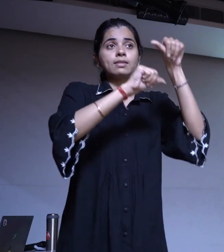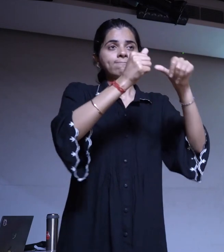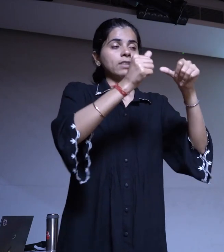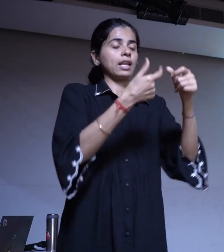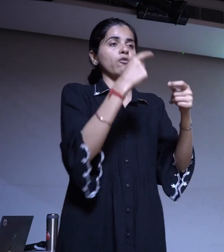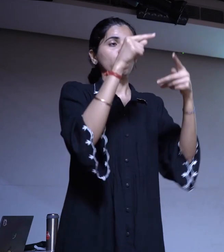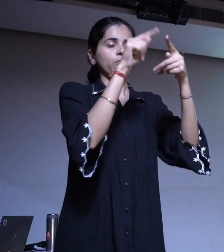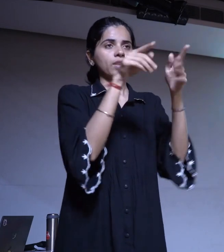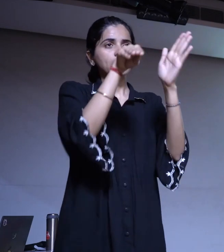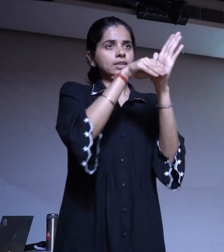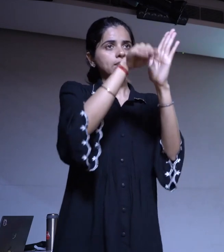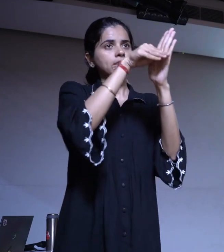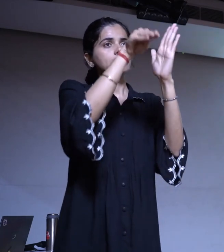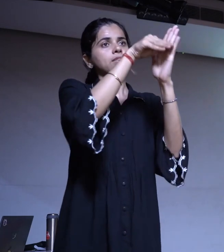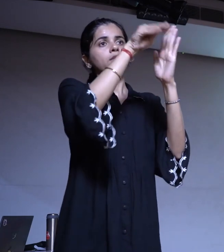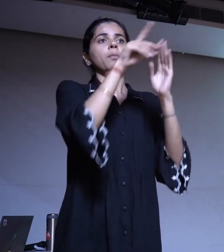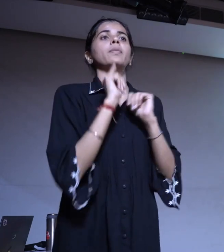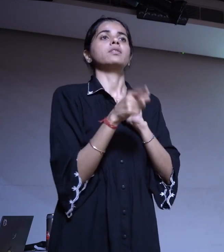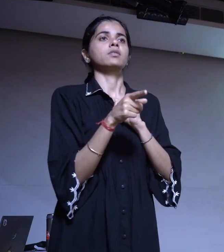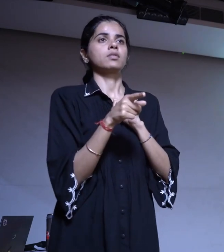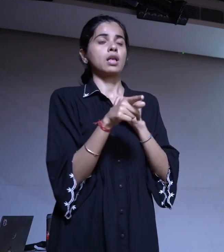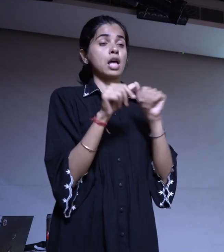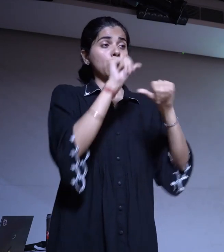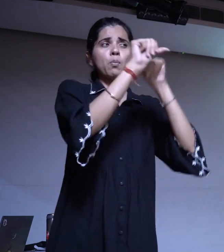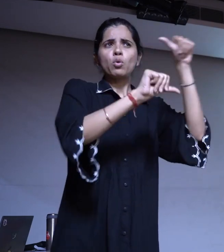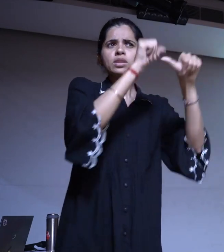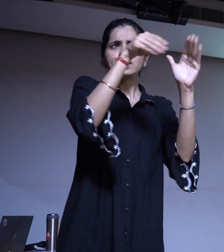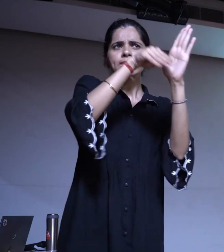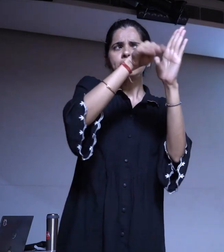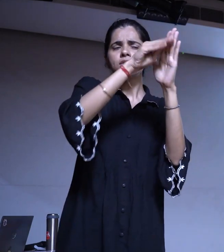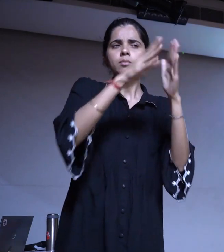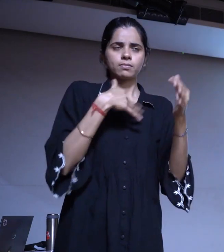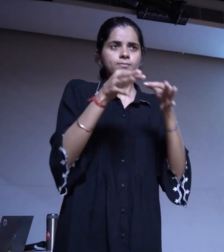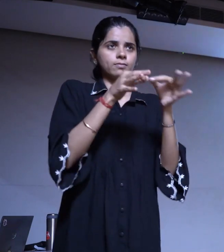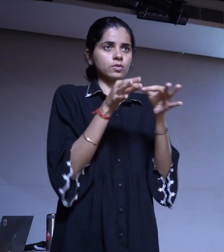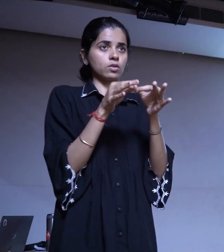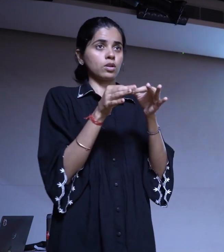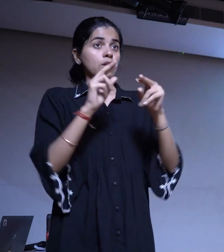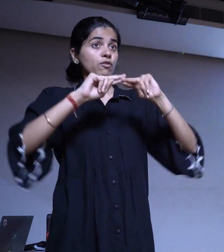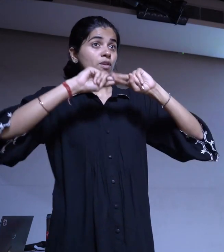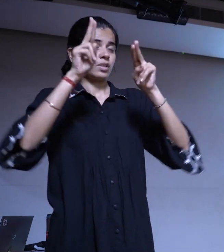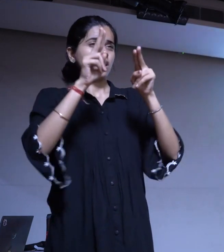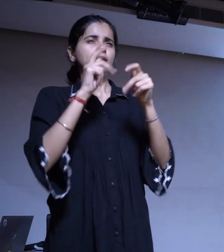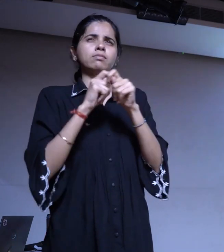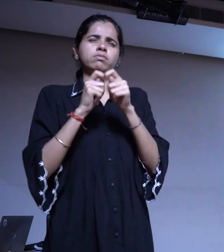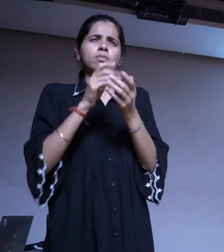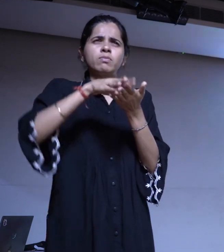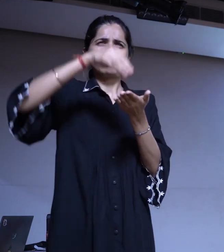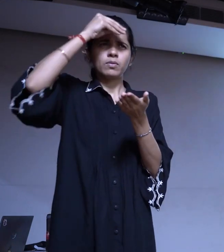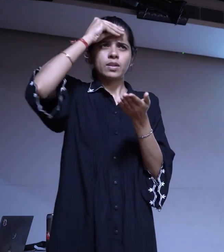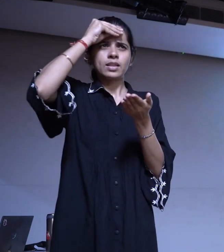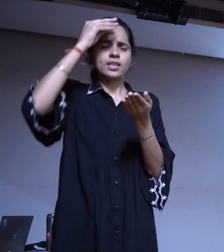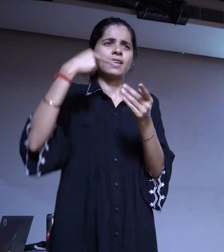place okay and that's why it's important to understand what those processes are finally coming to working memory which seems to be a